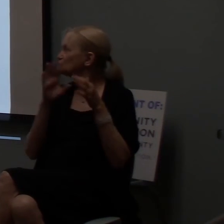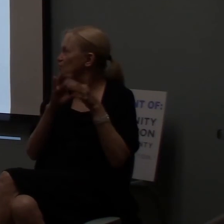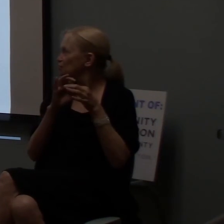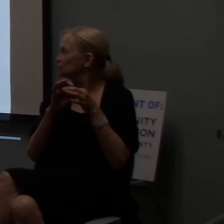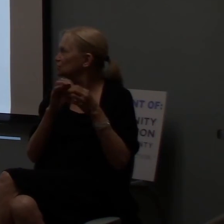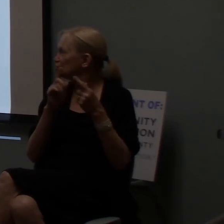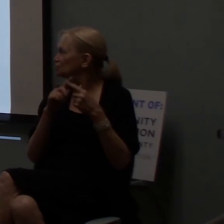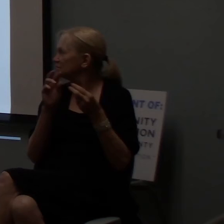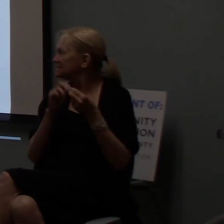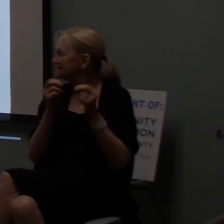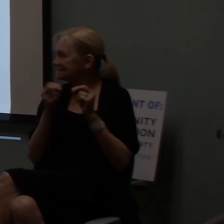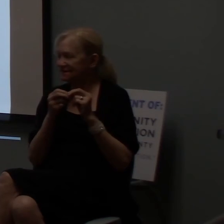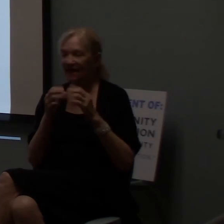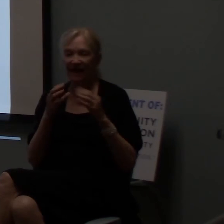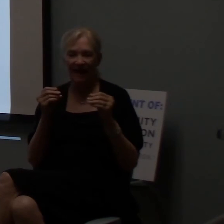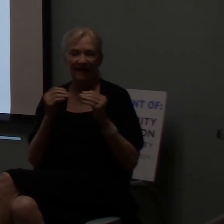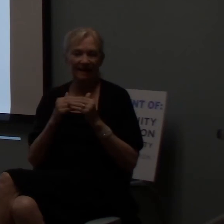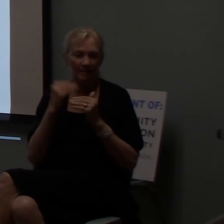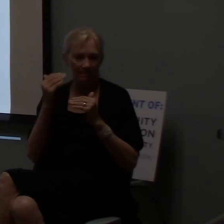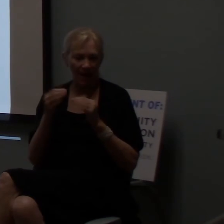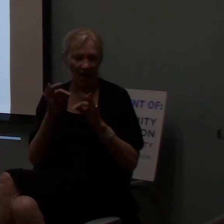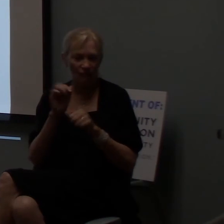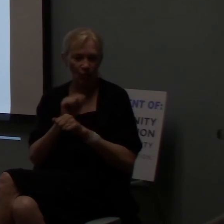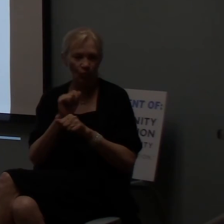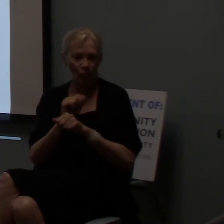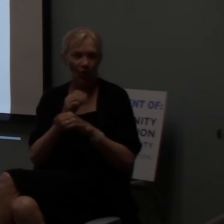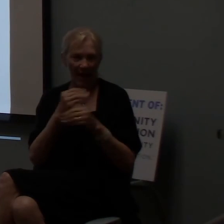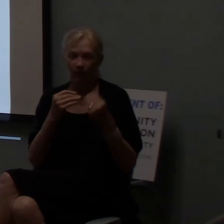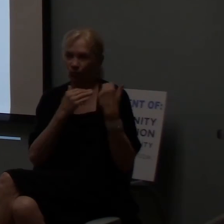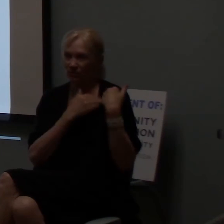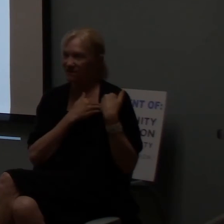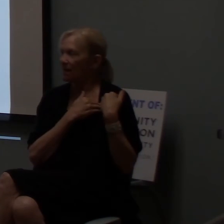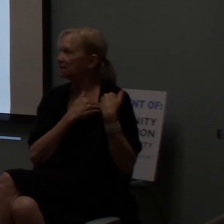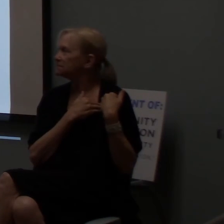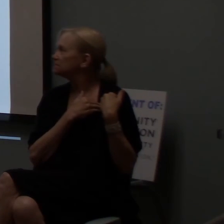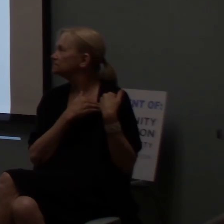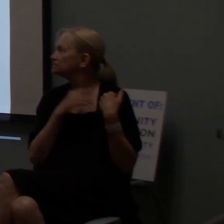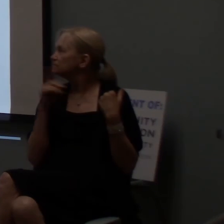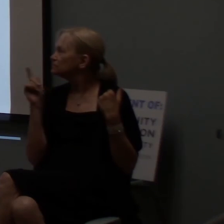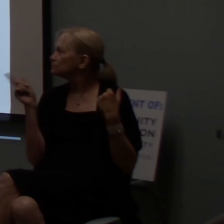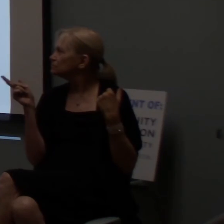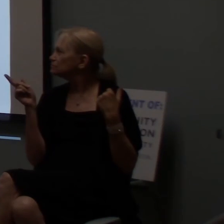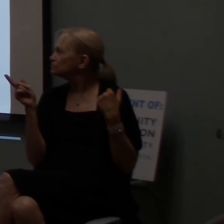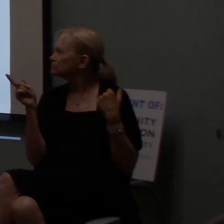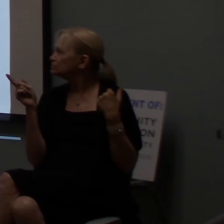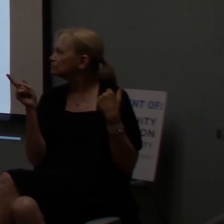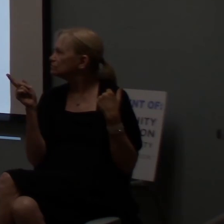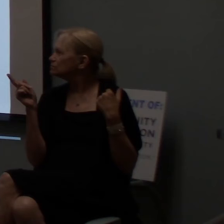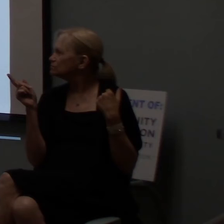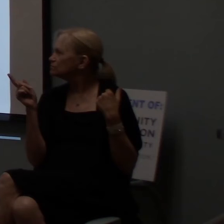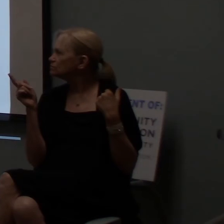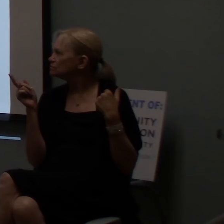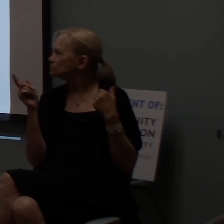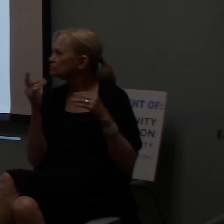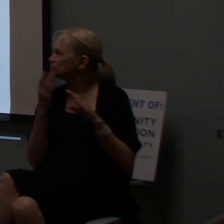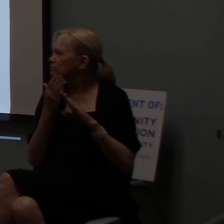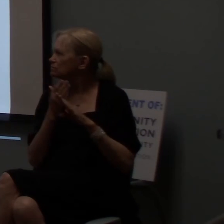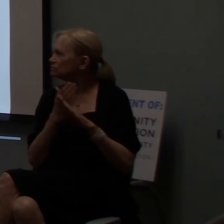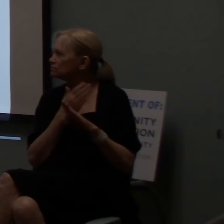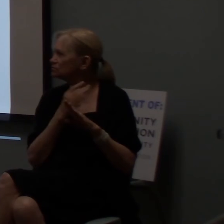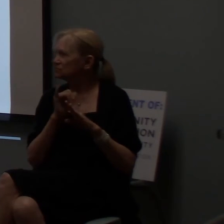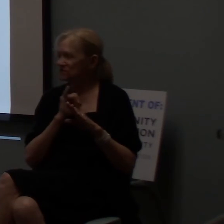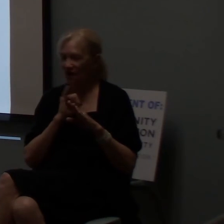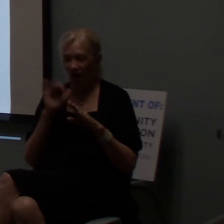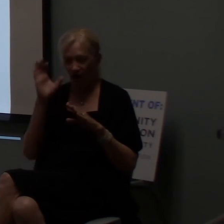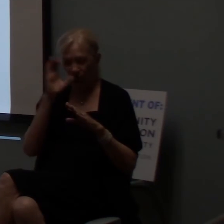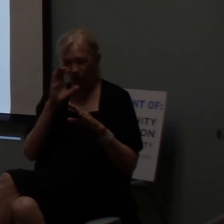as the numbers and the amount of work and responsibility that they have. Yes, sir. So before I look for change,